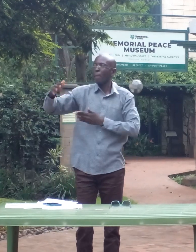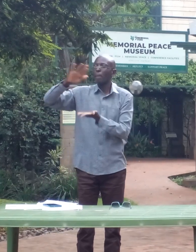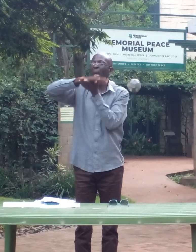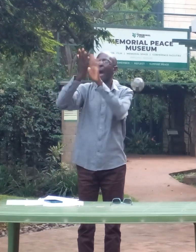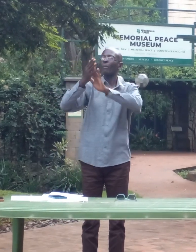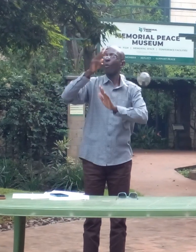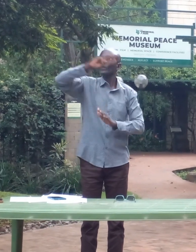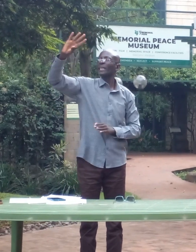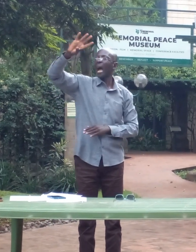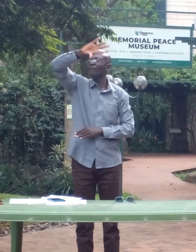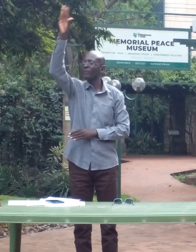so